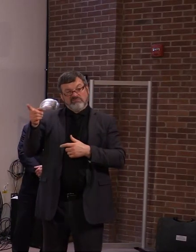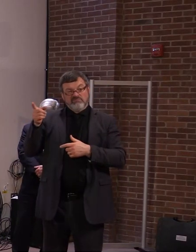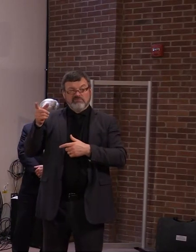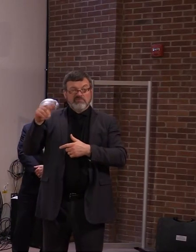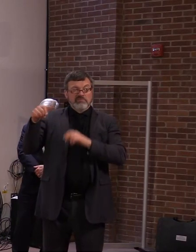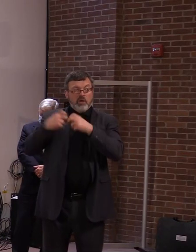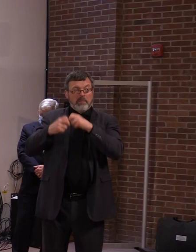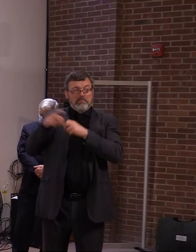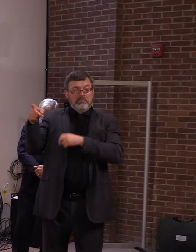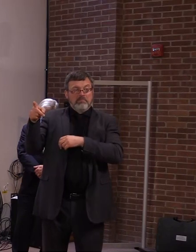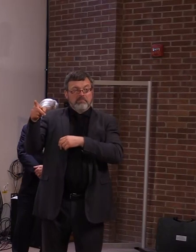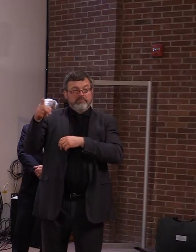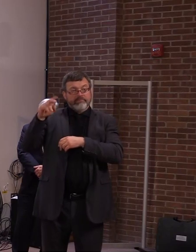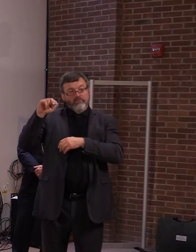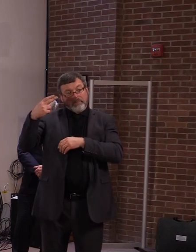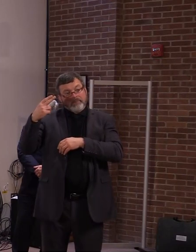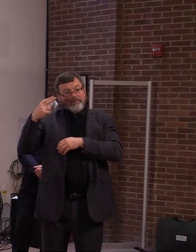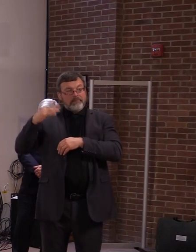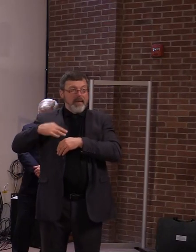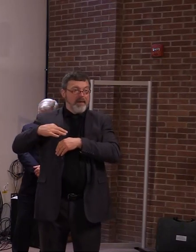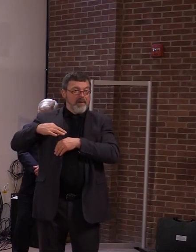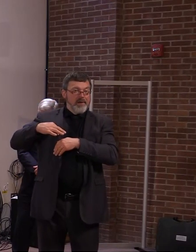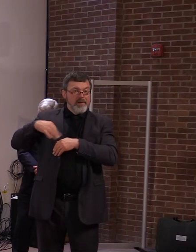done over the last number of years in terms